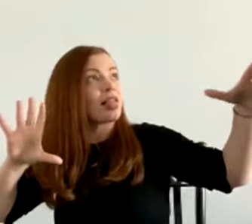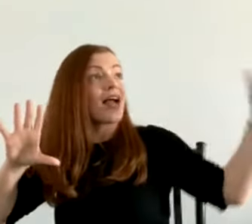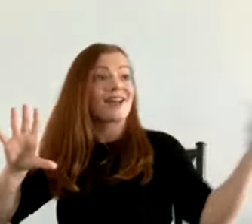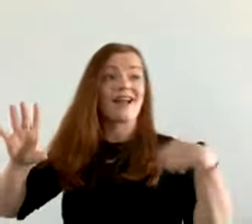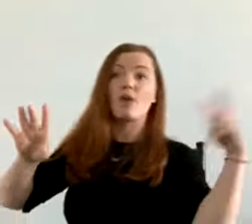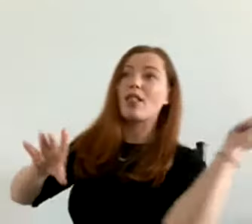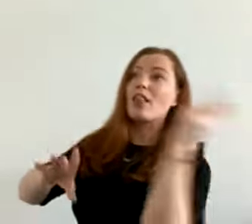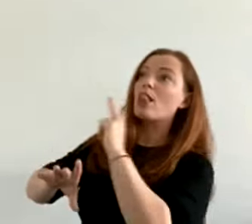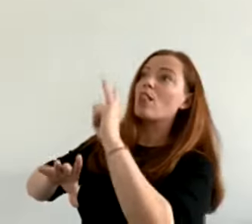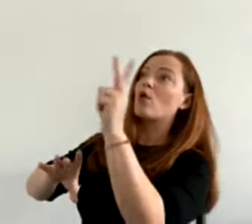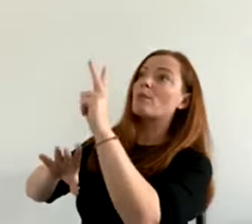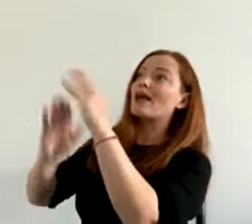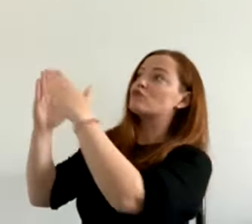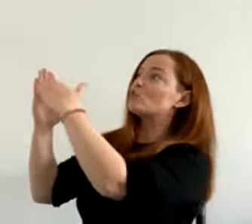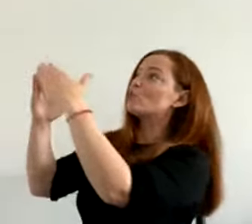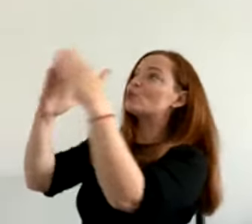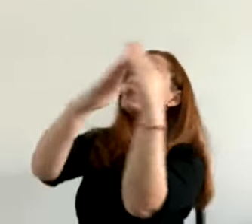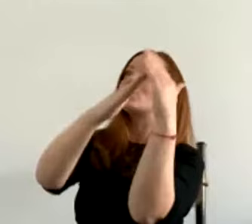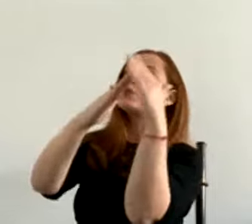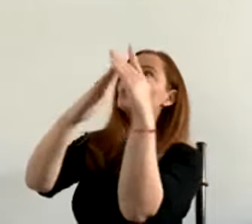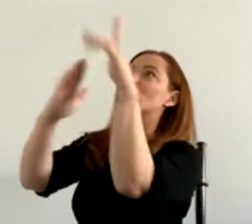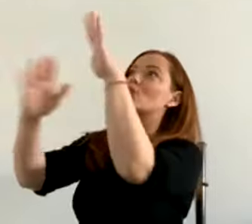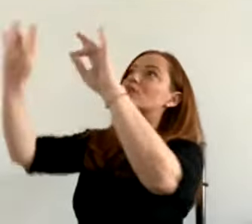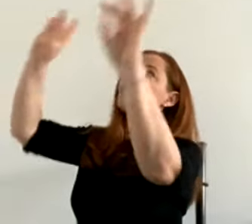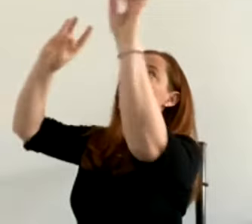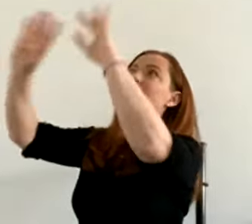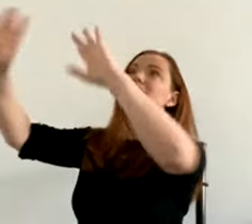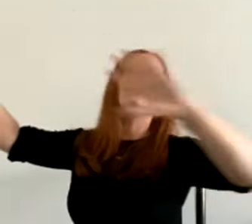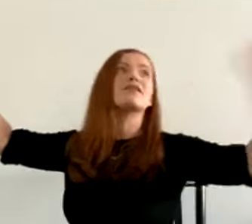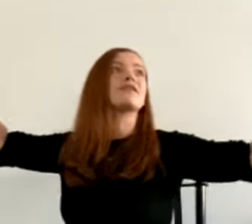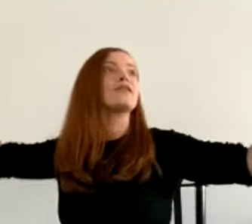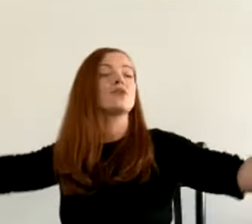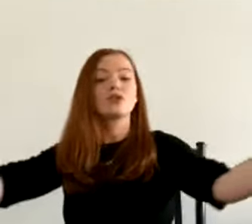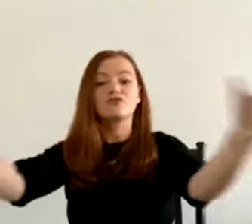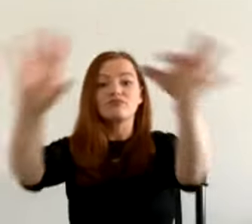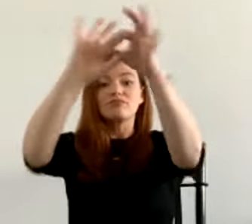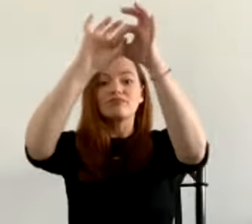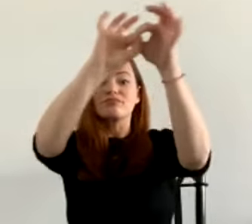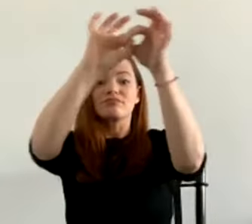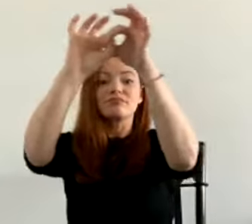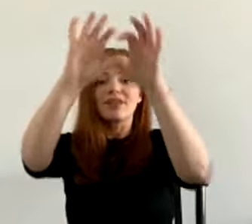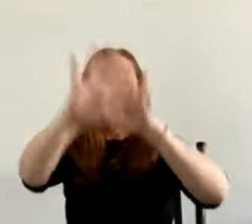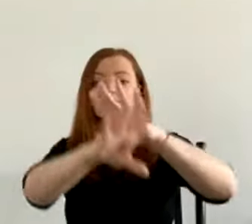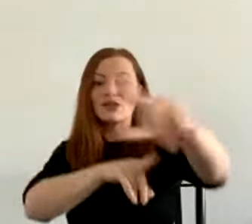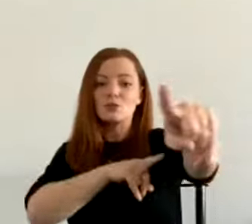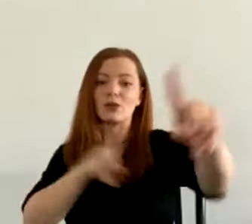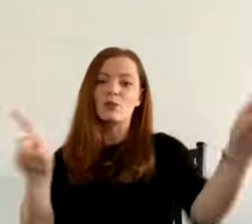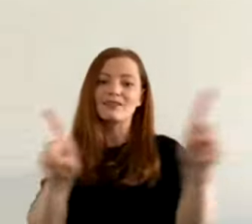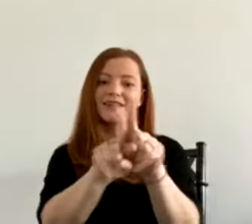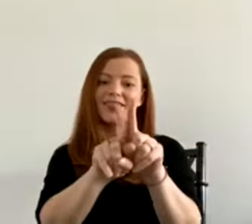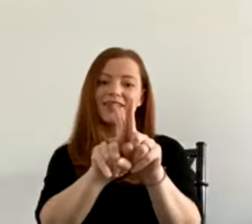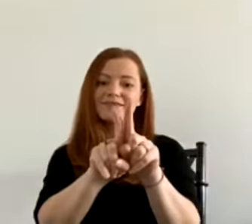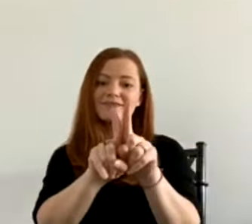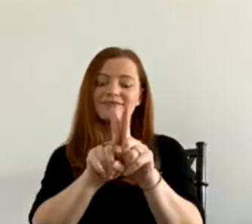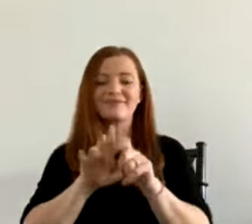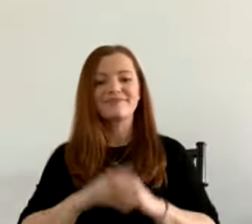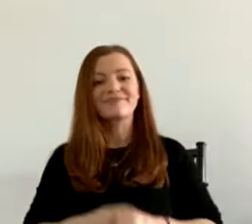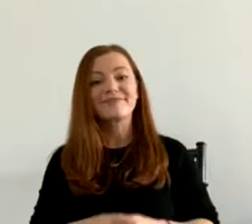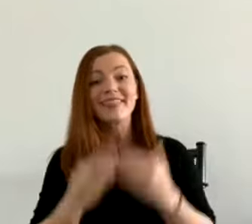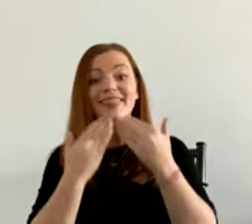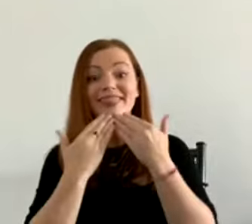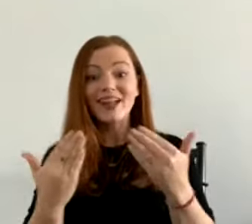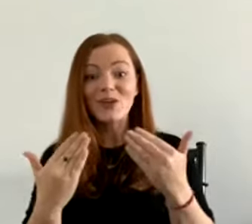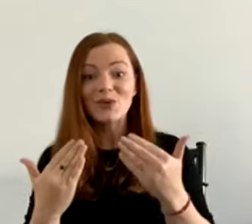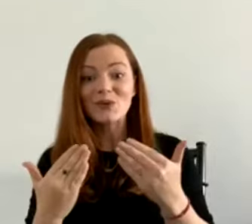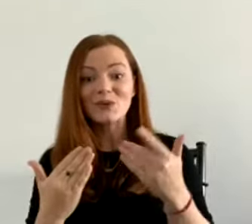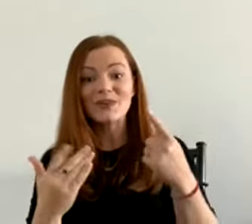dots or shadows, will join. And next week, we'll be alive. Thank you. they were all my poems. I actually think